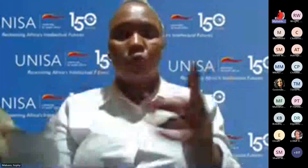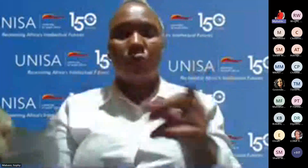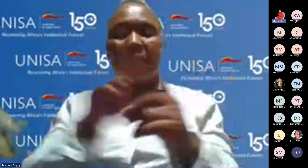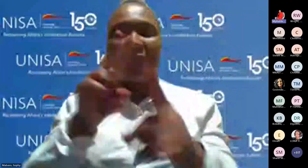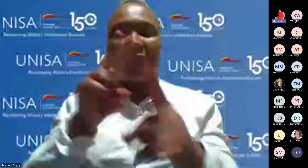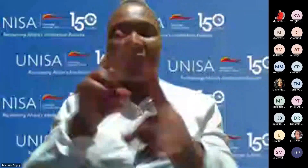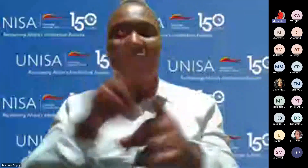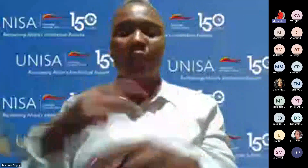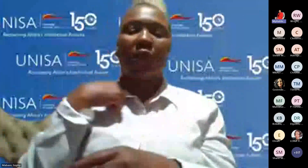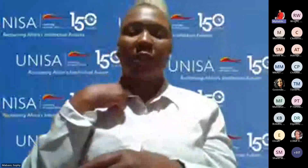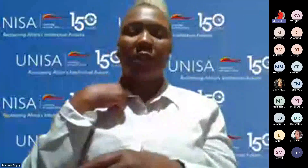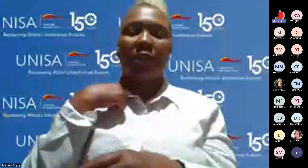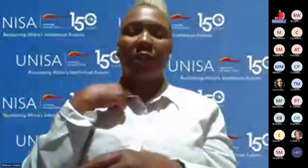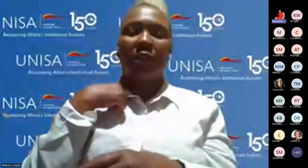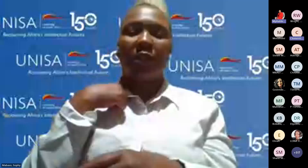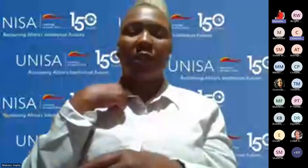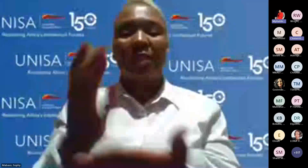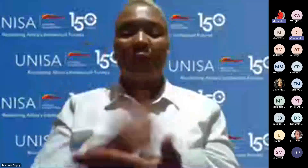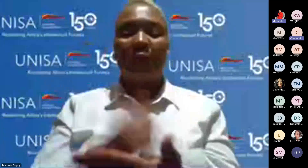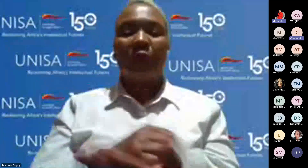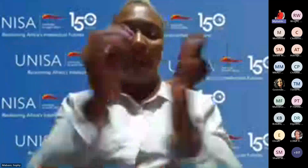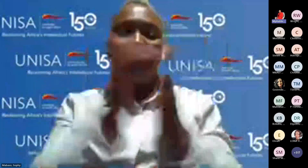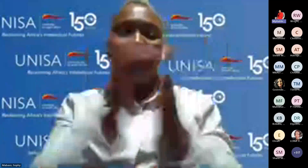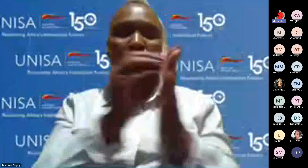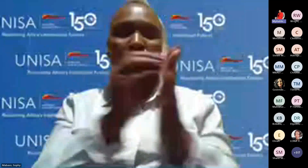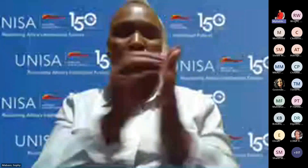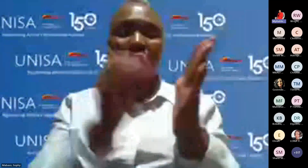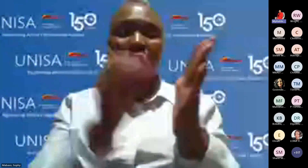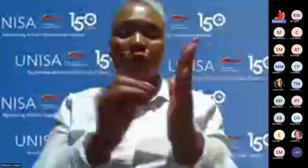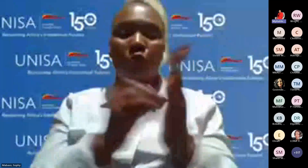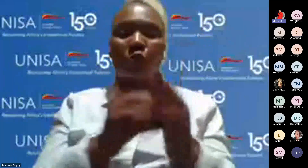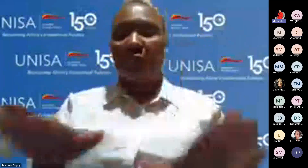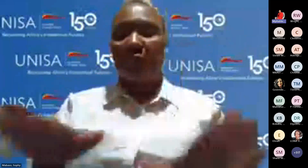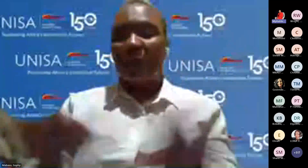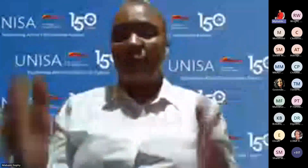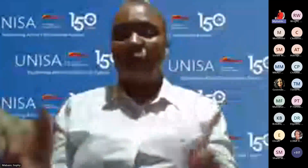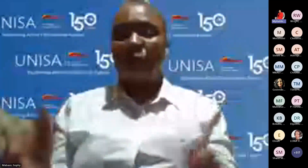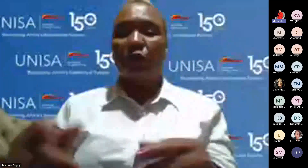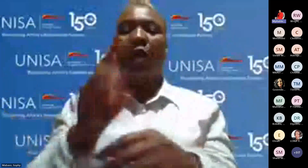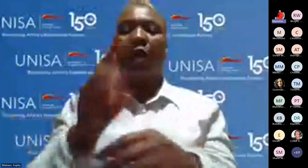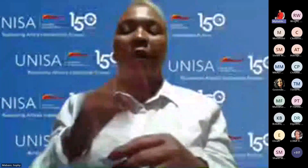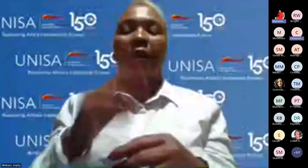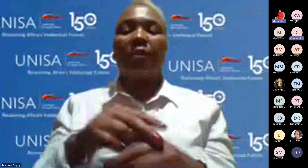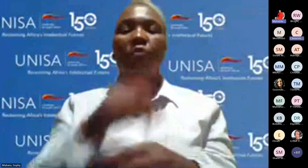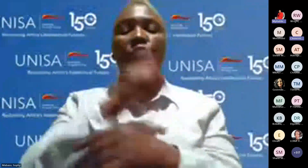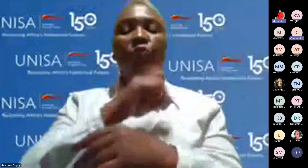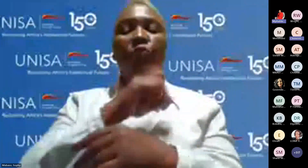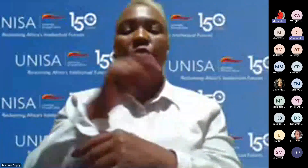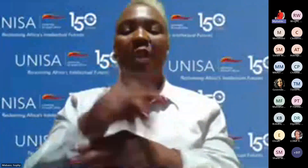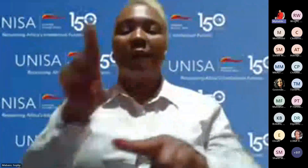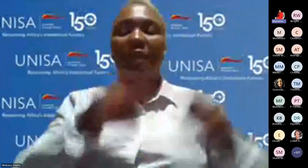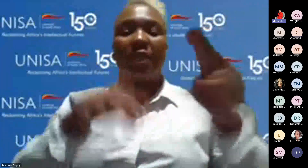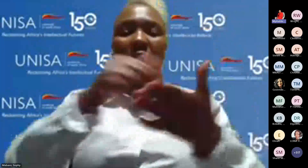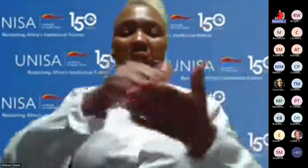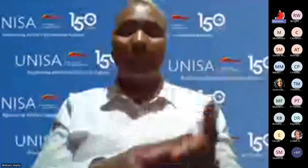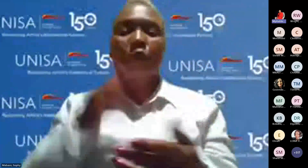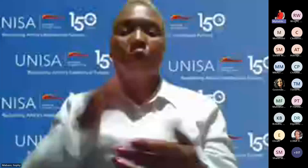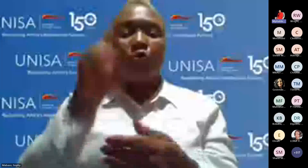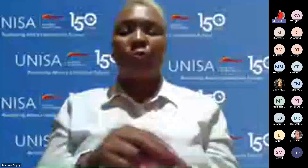be safe, put it on your table, because again, if you are using Invigilator app, you'll be requested